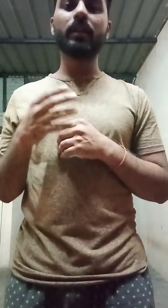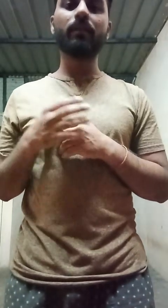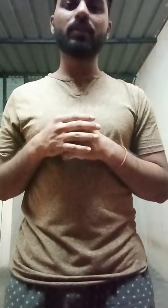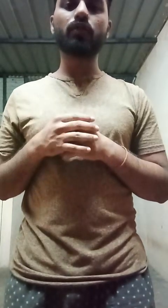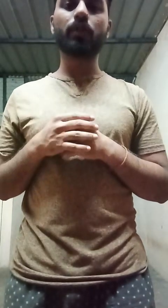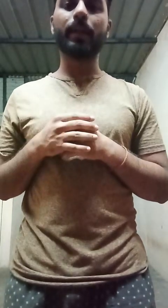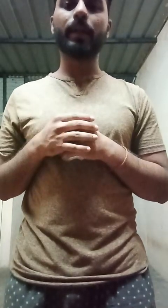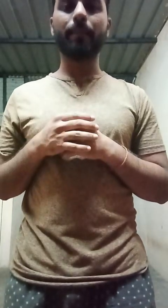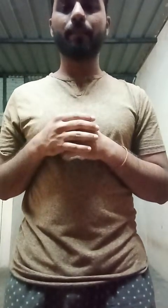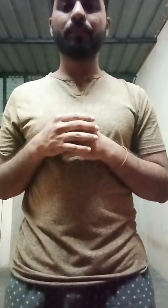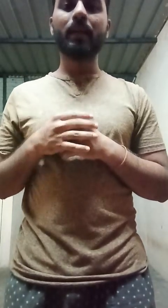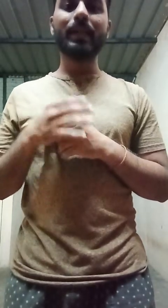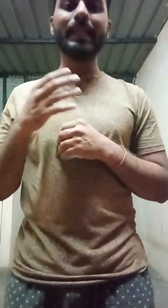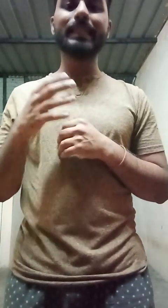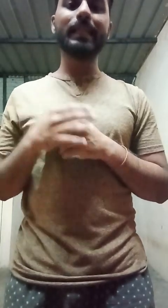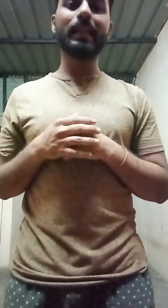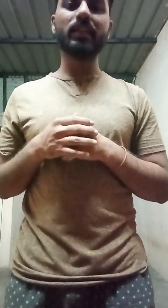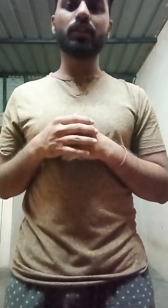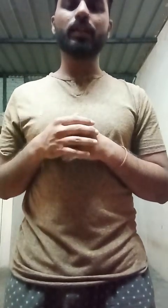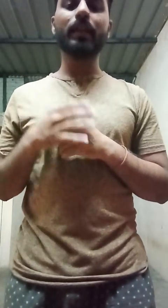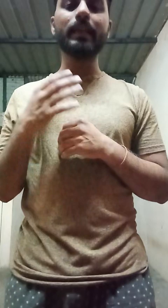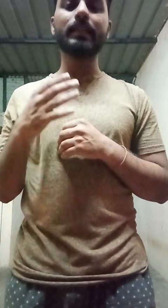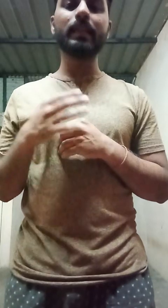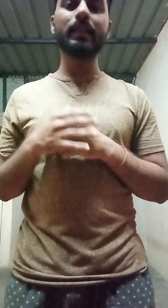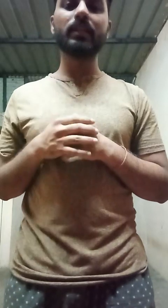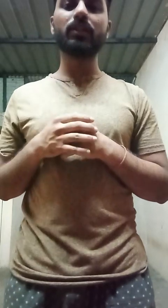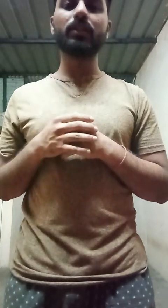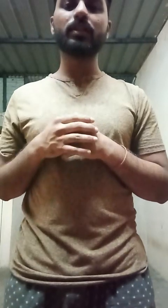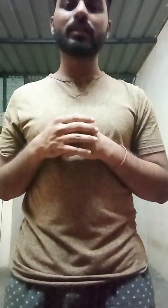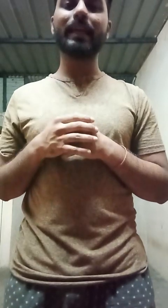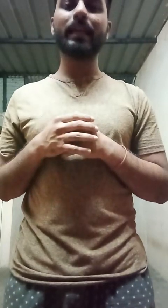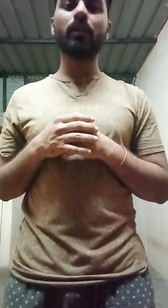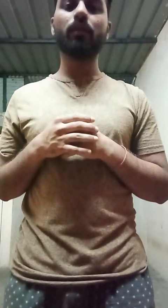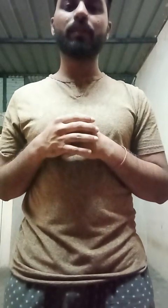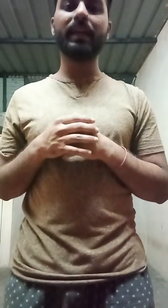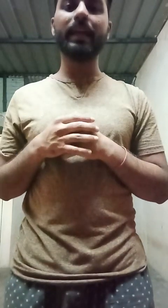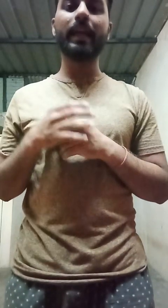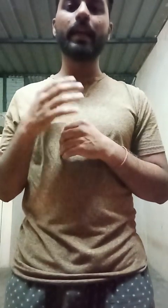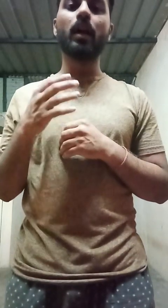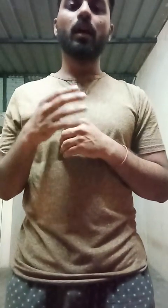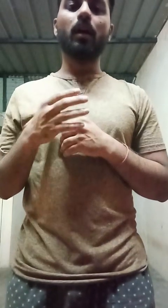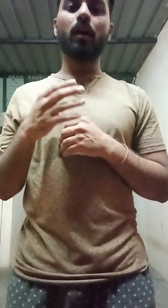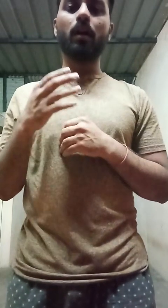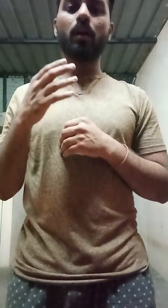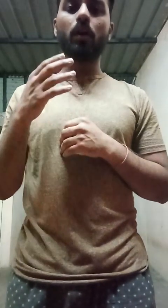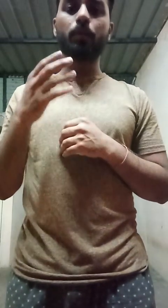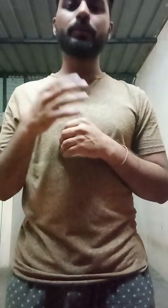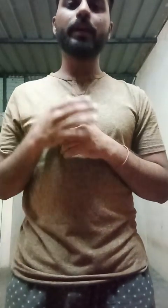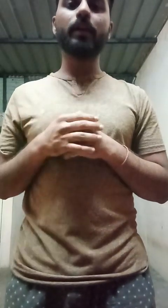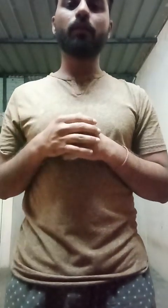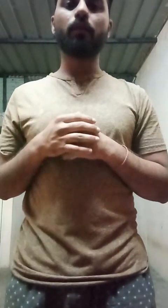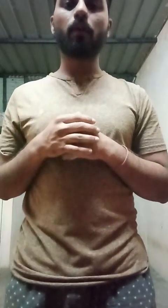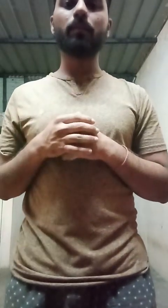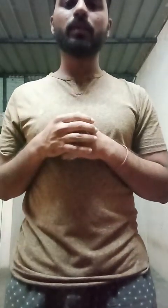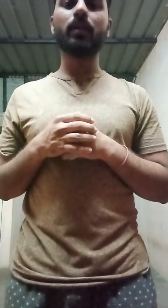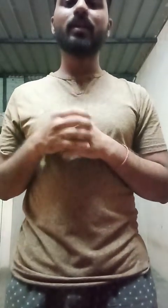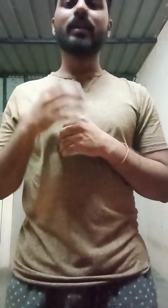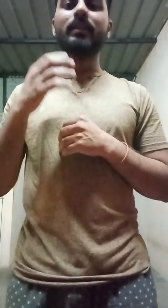given string name. Deserialization. Deserialization is a technique of reading an object